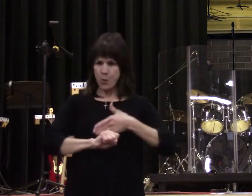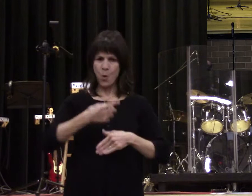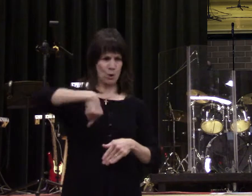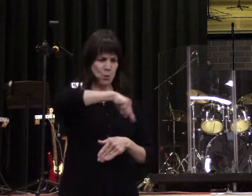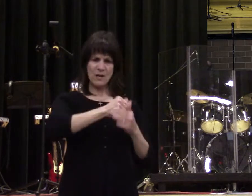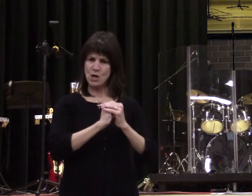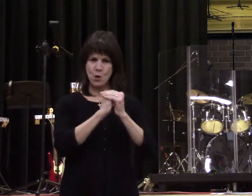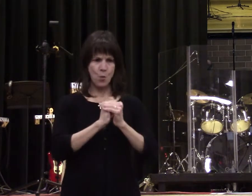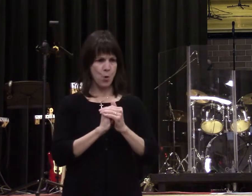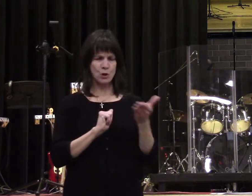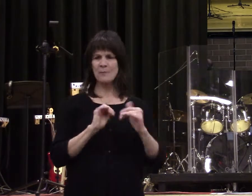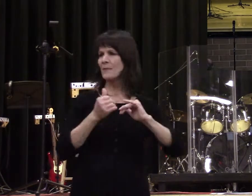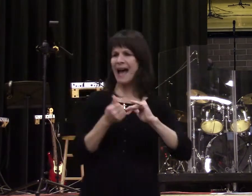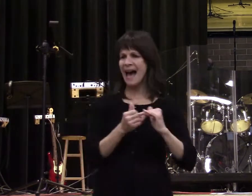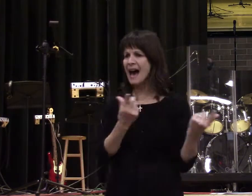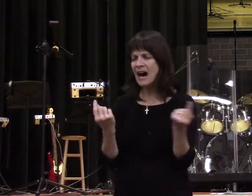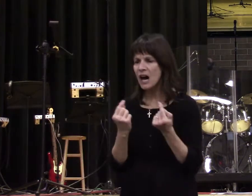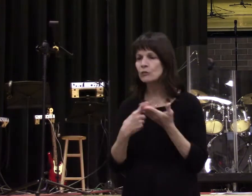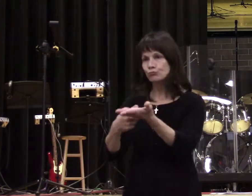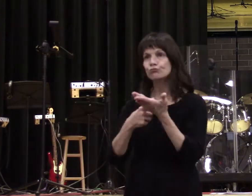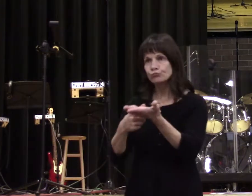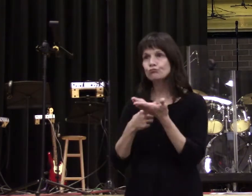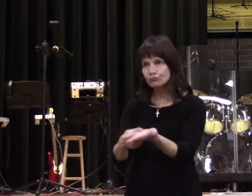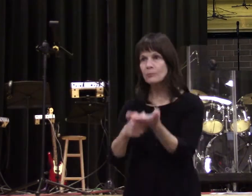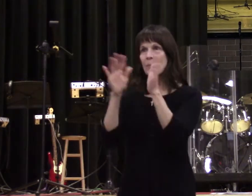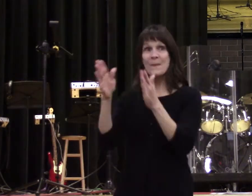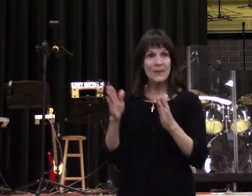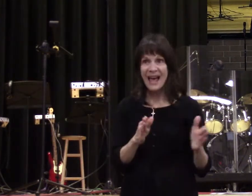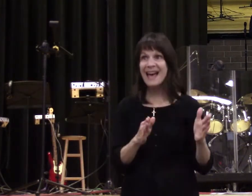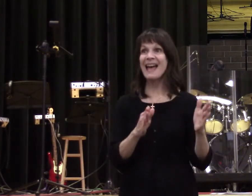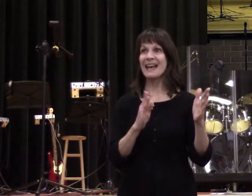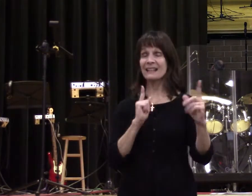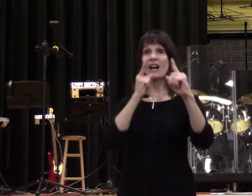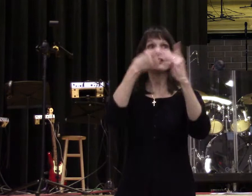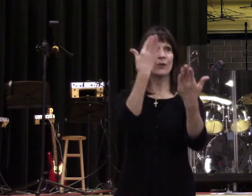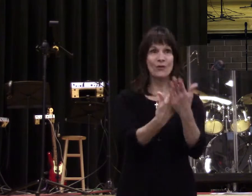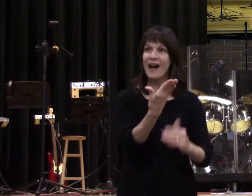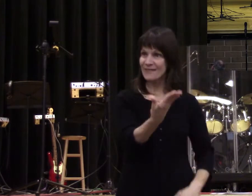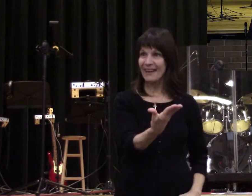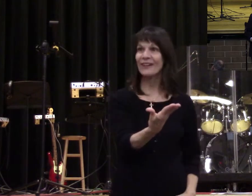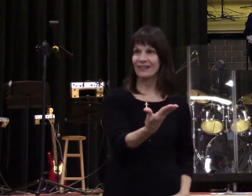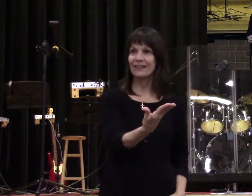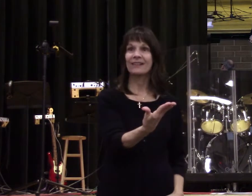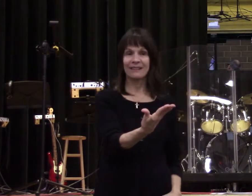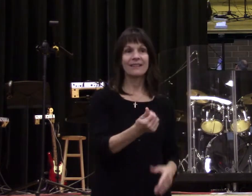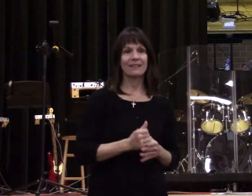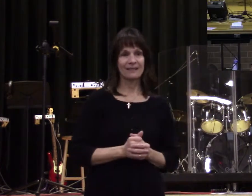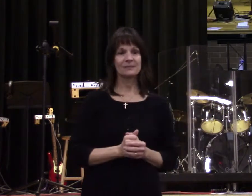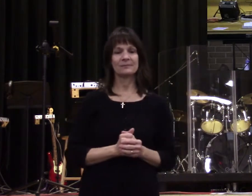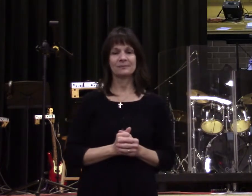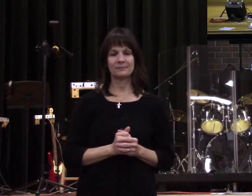in heaven. Yeah, King of the ages. And they wanted to worship him.